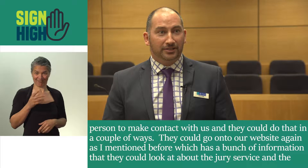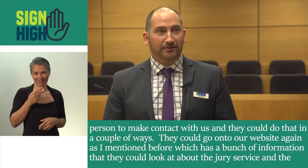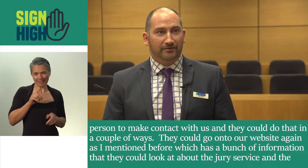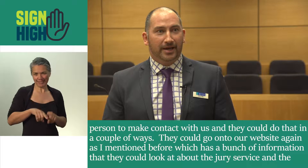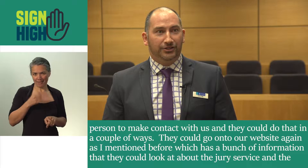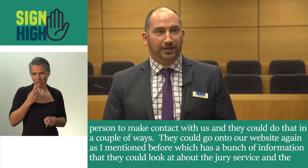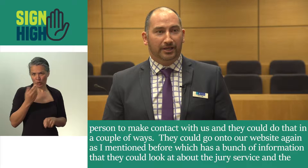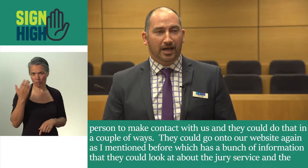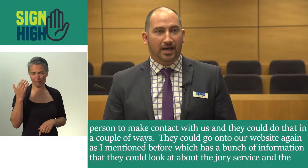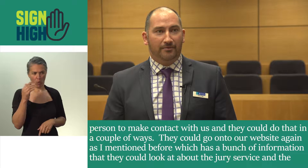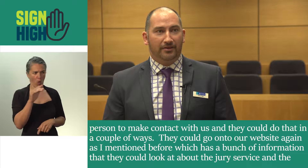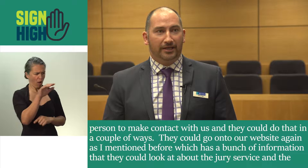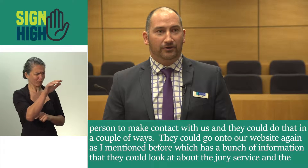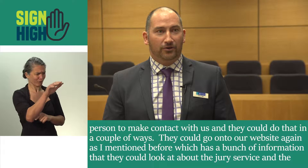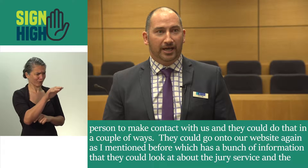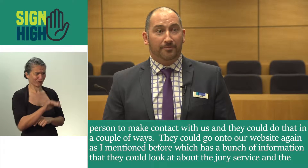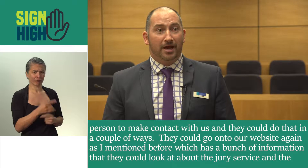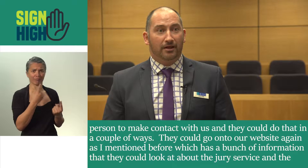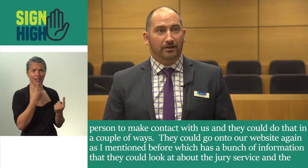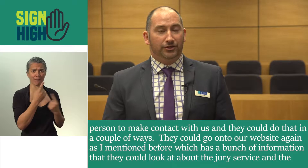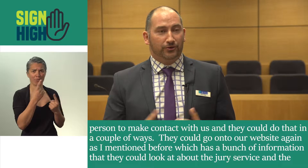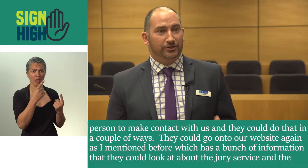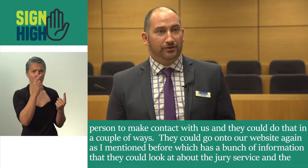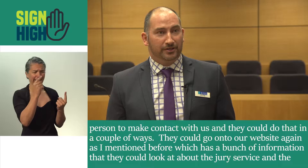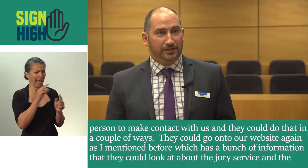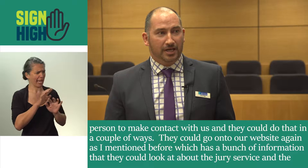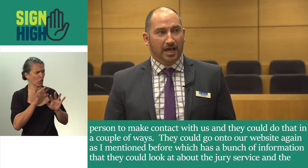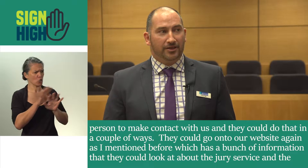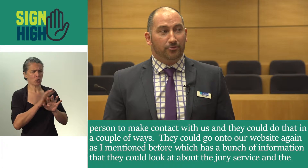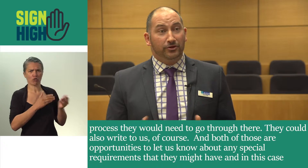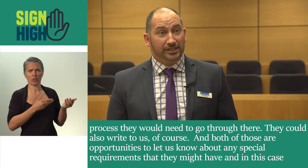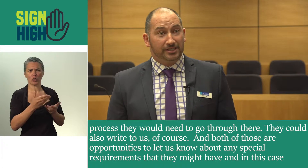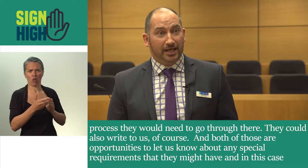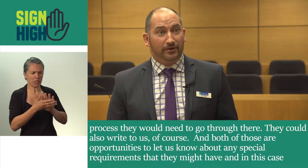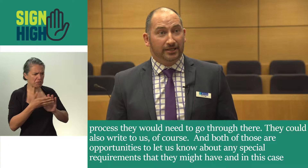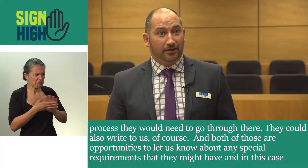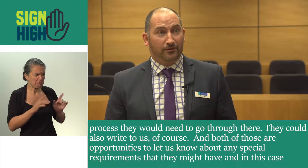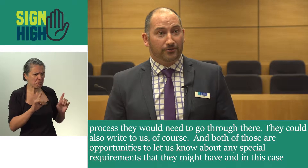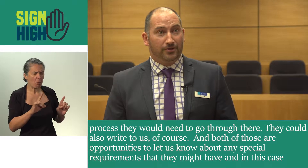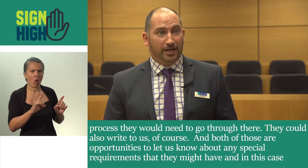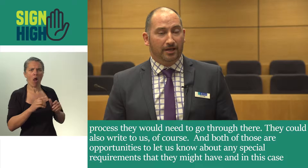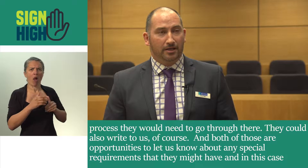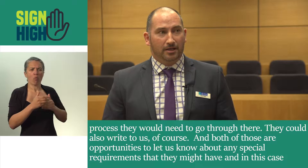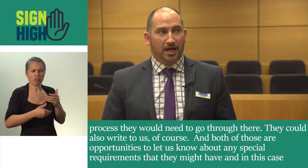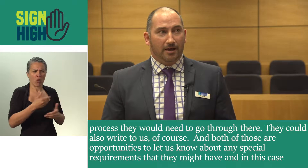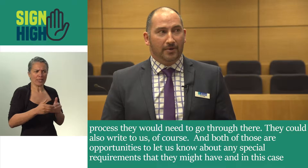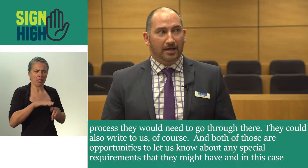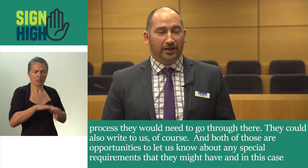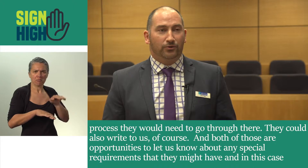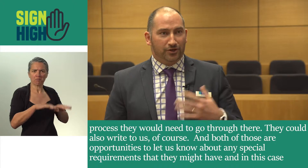of information that they could look at about the jury service and the process that they would need to go through there. They could also